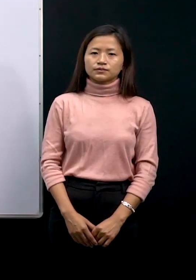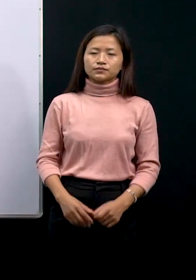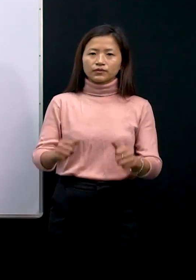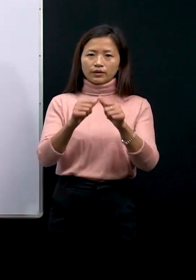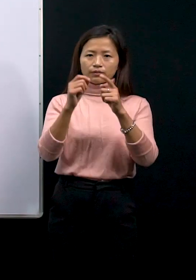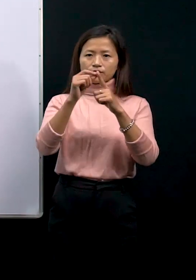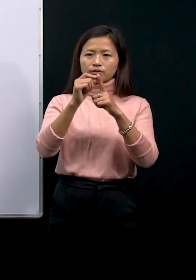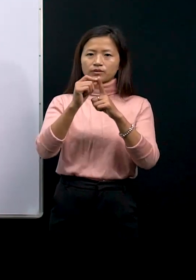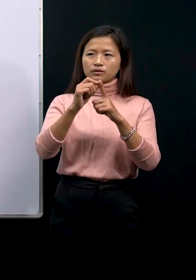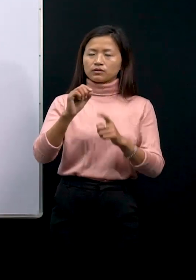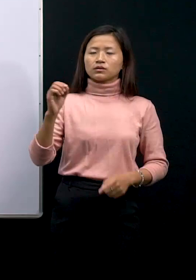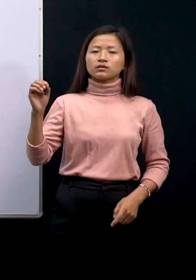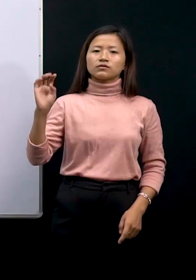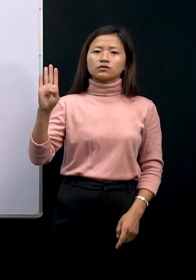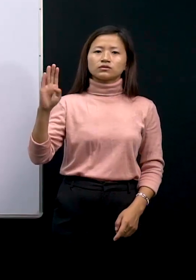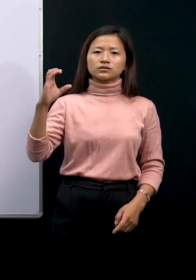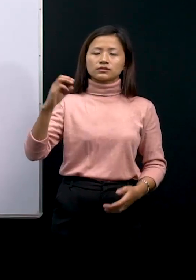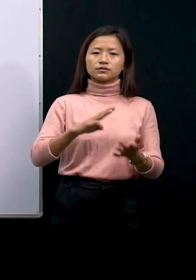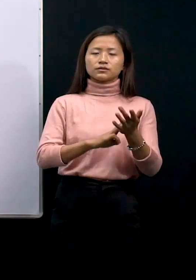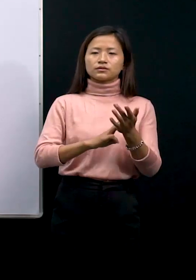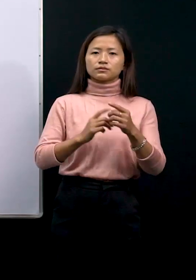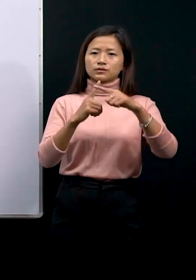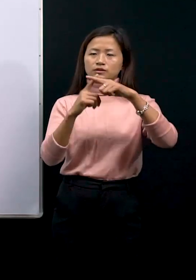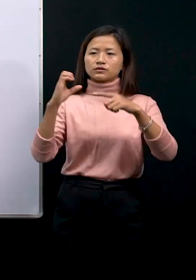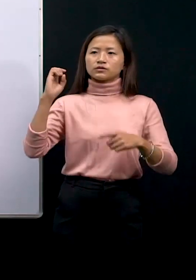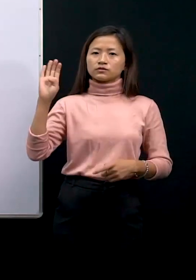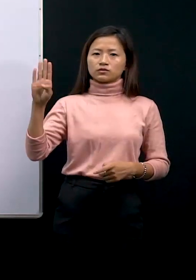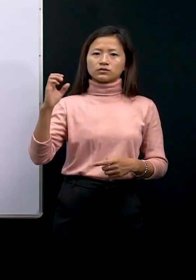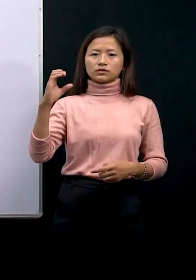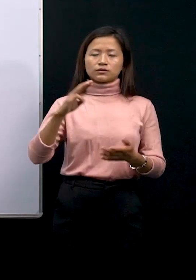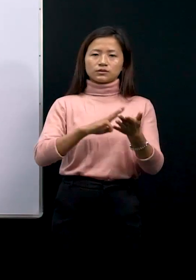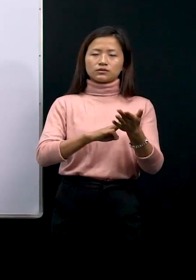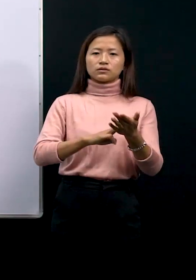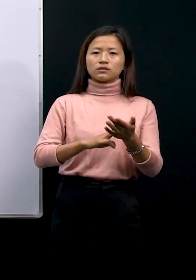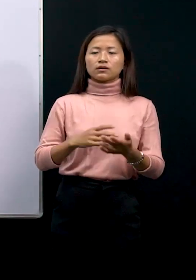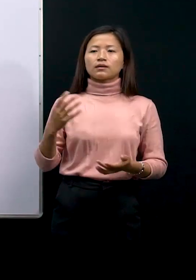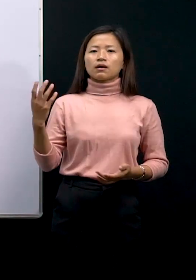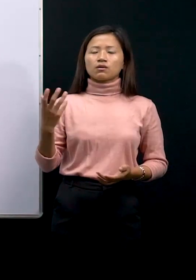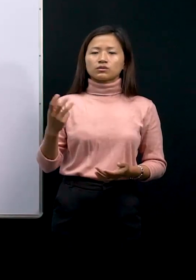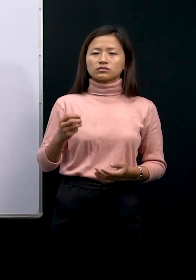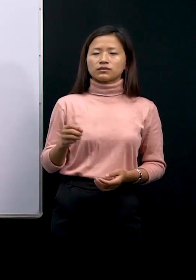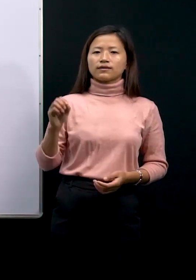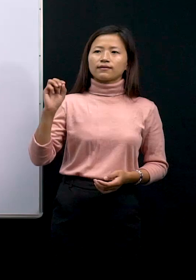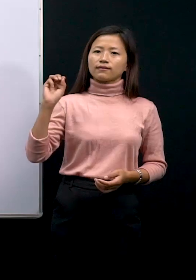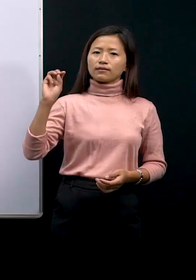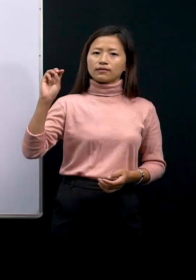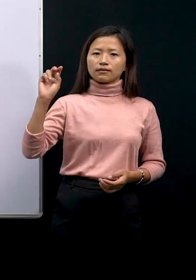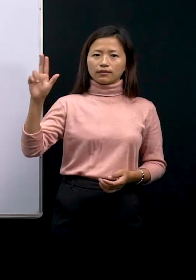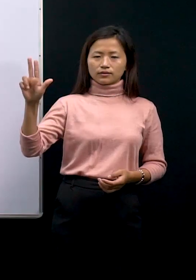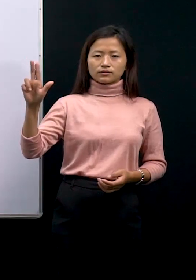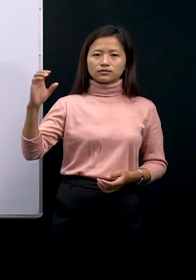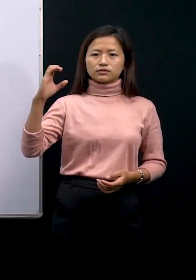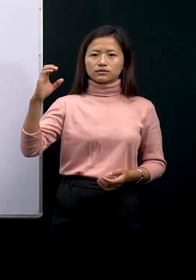AP how much? 4 centimeter plus again 4 centimeter, how much? 8 centimeter. So AB is equal to how